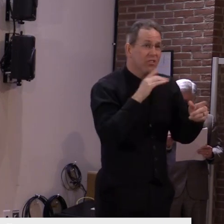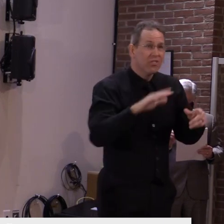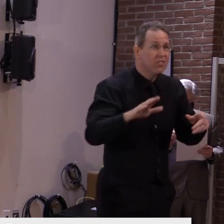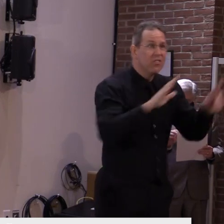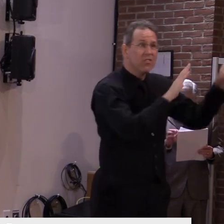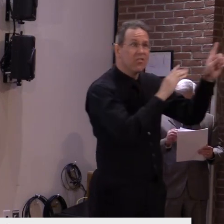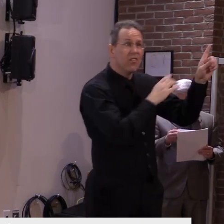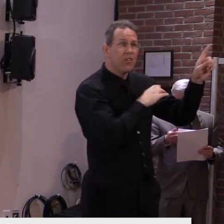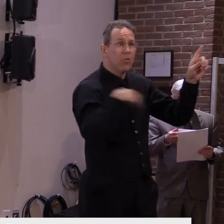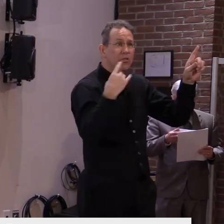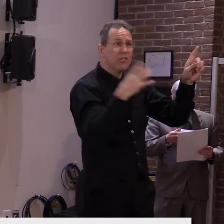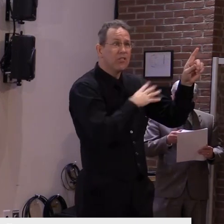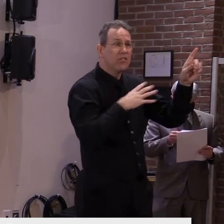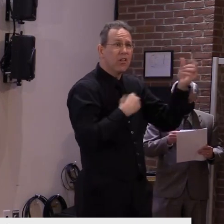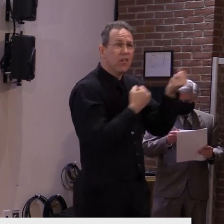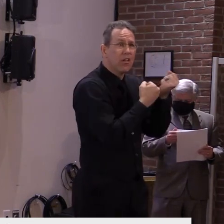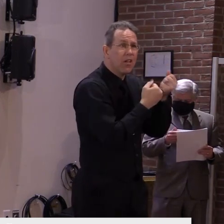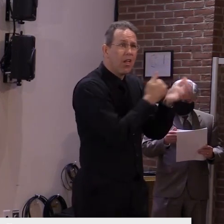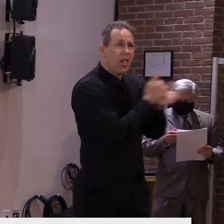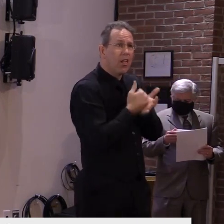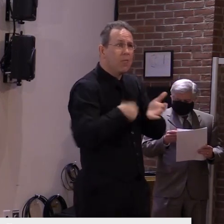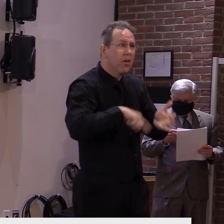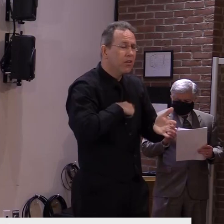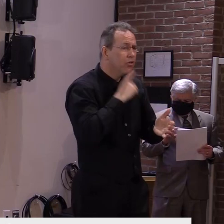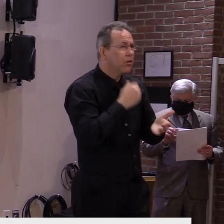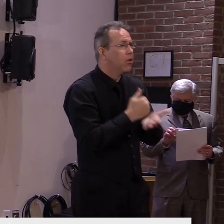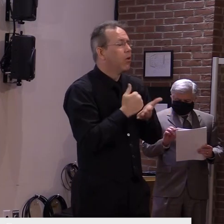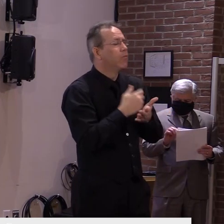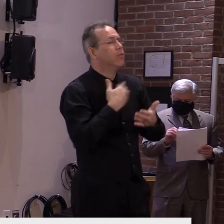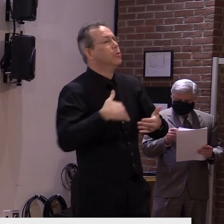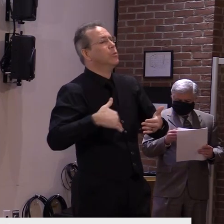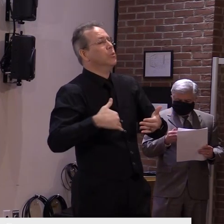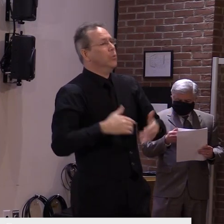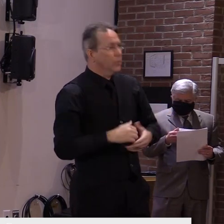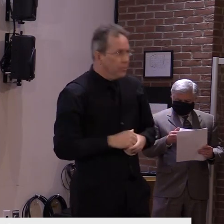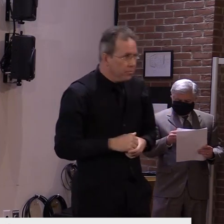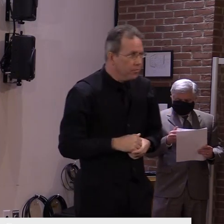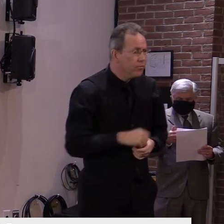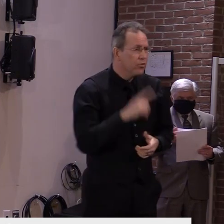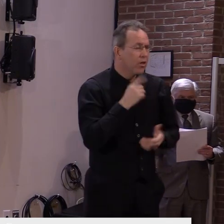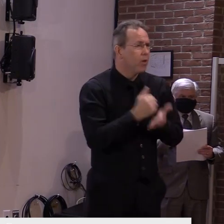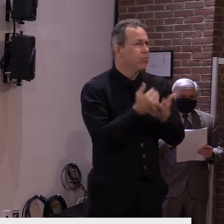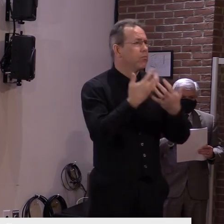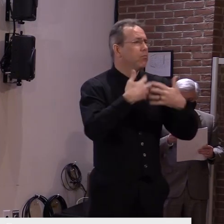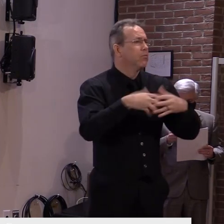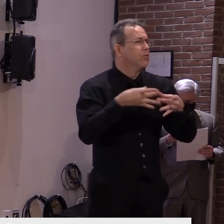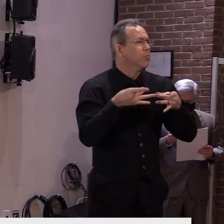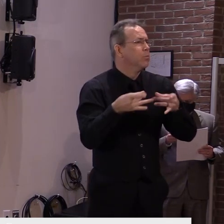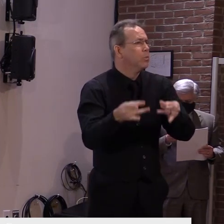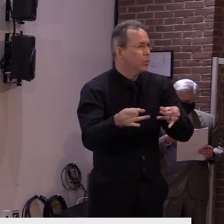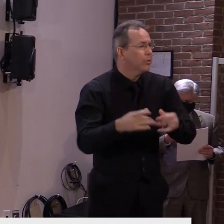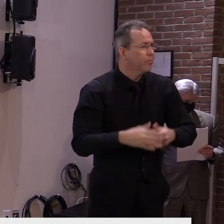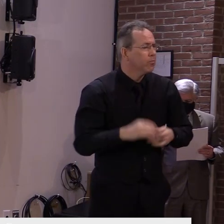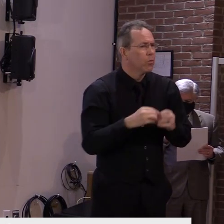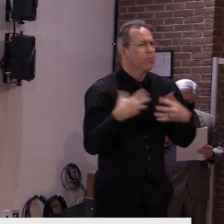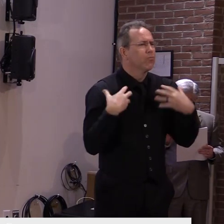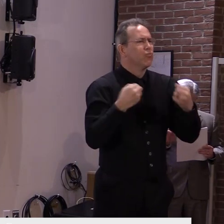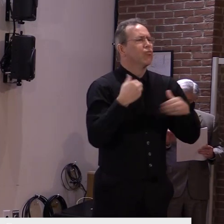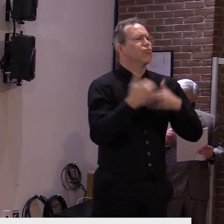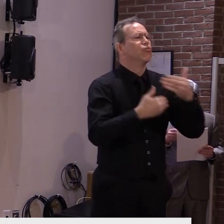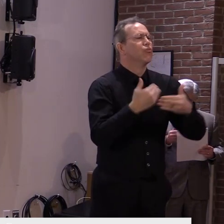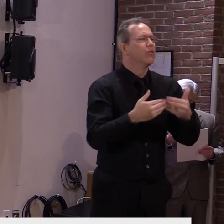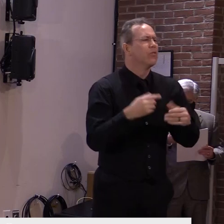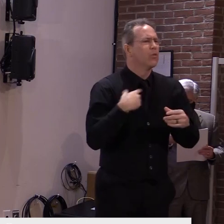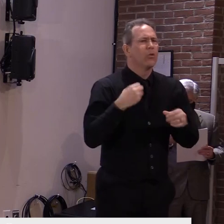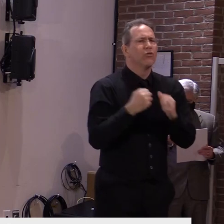coming to us, we'll come out of this pandemic stronger than we went in. I'm confident of that.